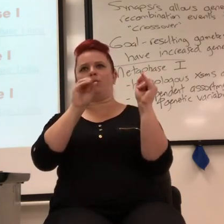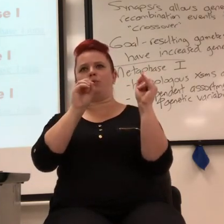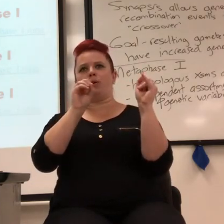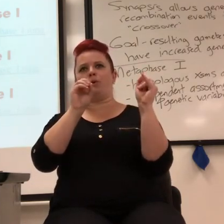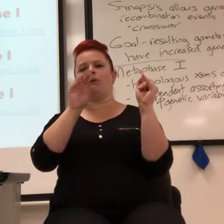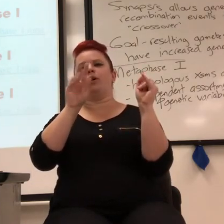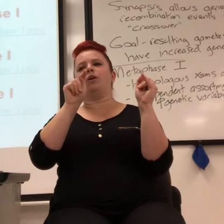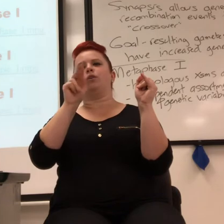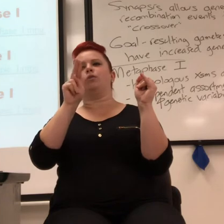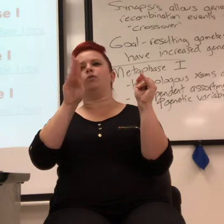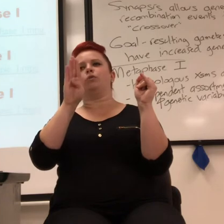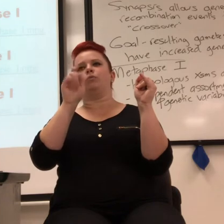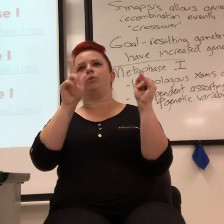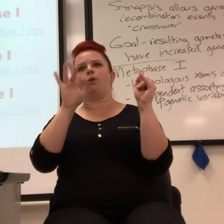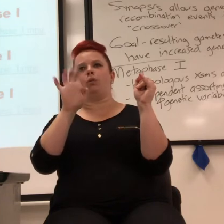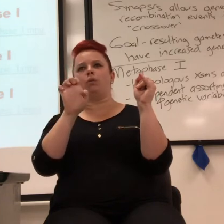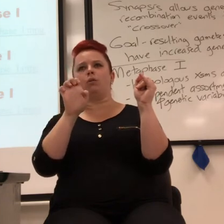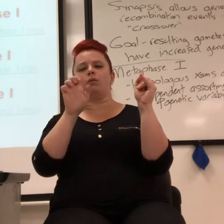They attach to